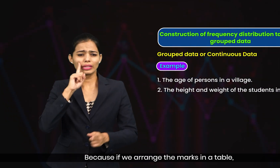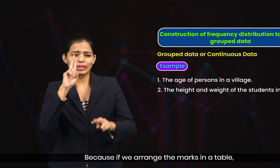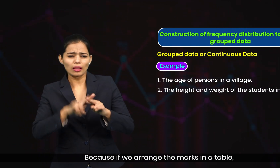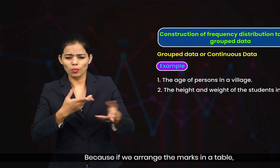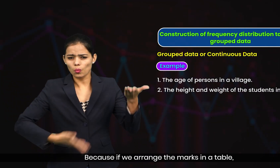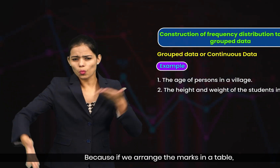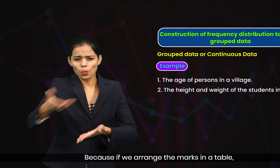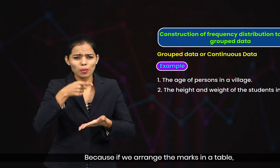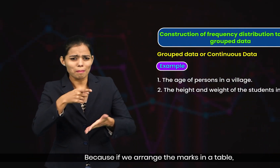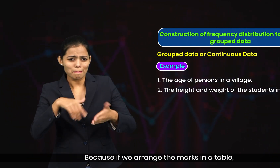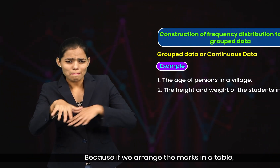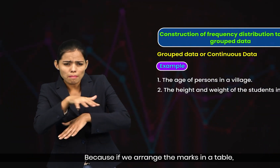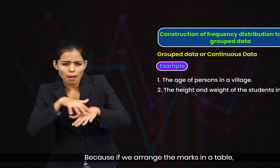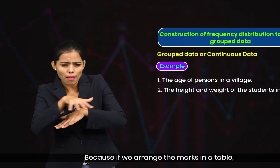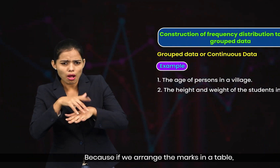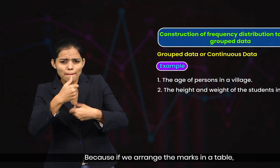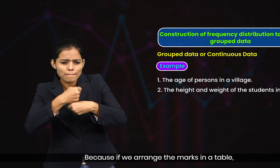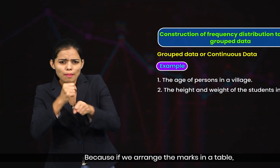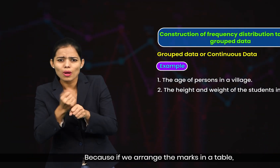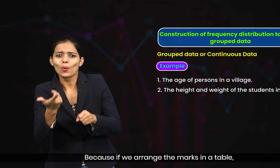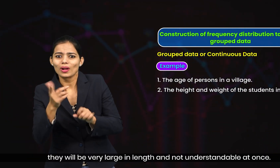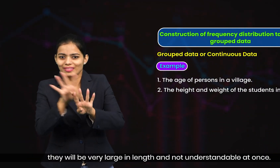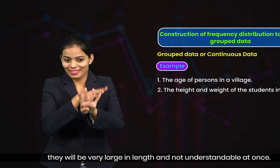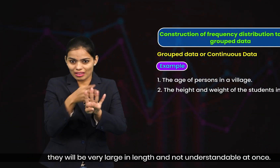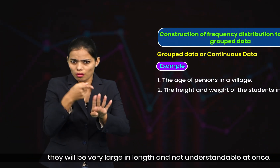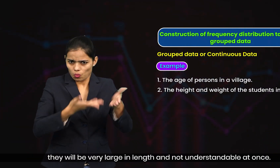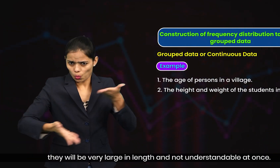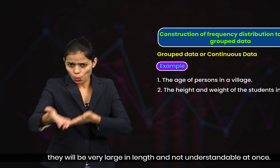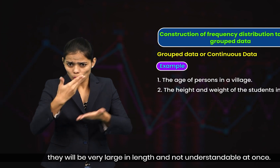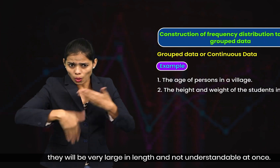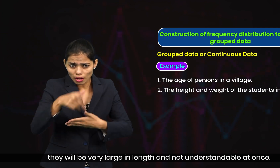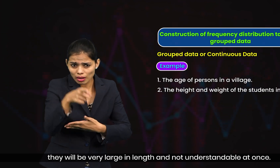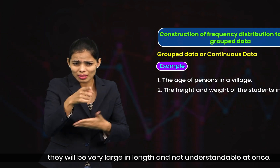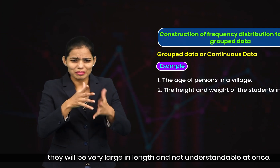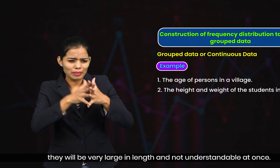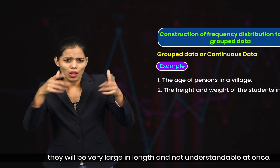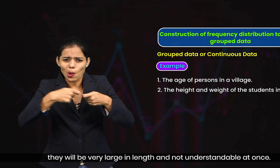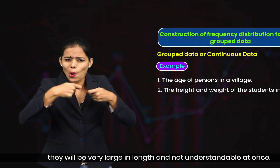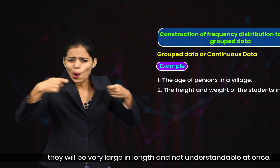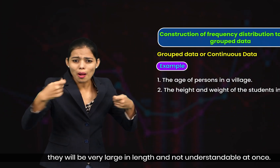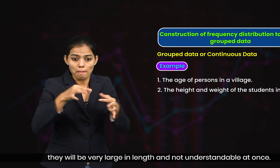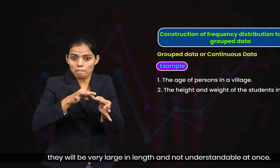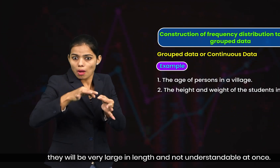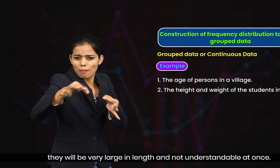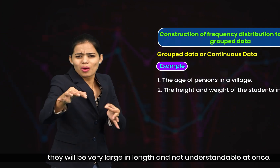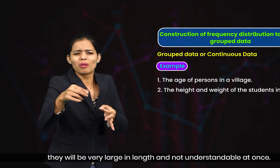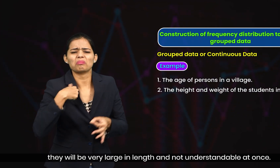Because if we arrange the marks in a table, they will be a very large in length and not understandable at